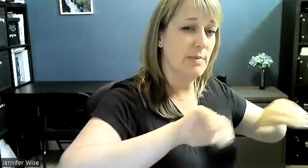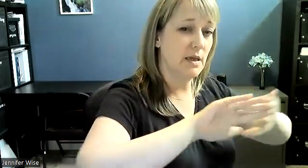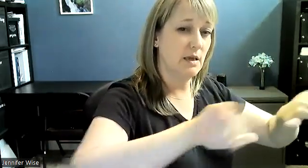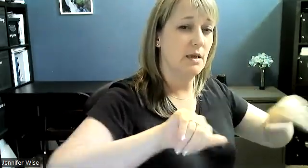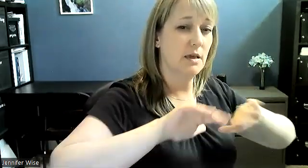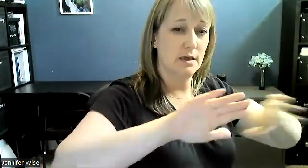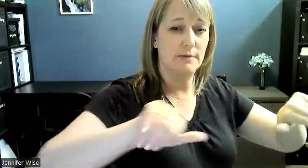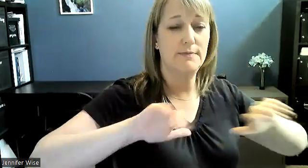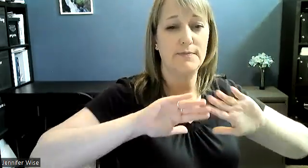Swimming.